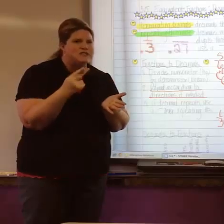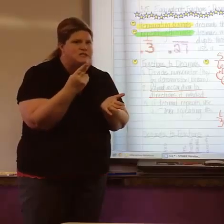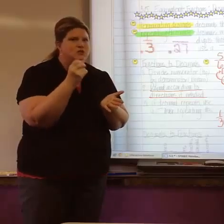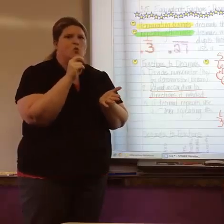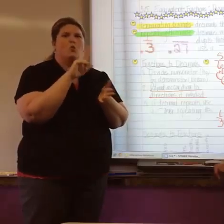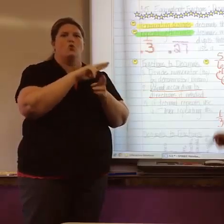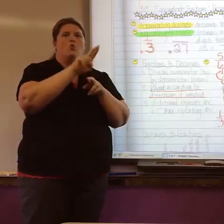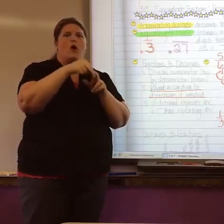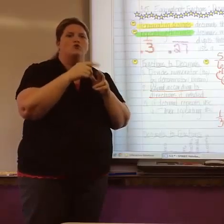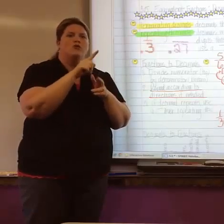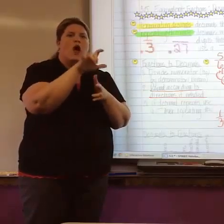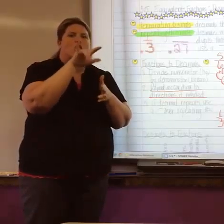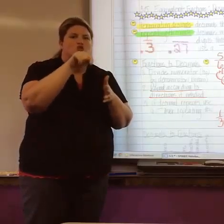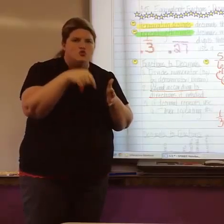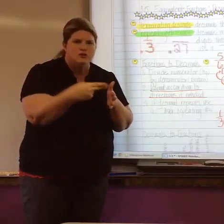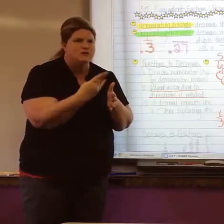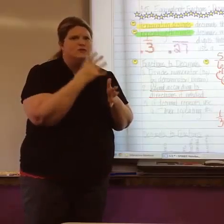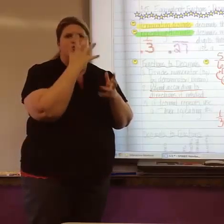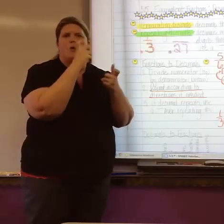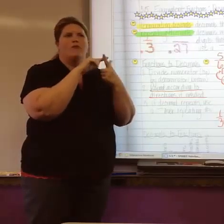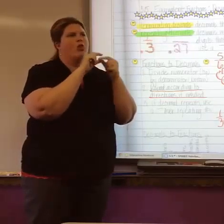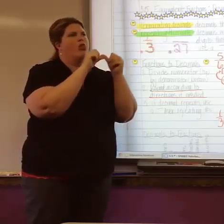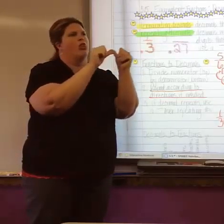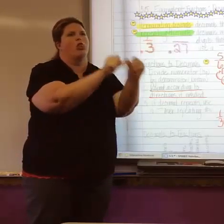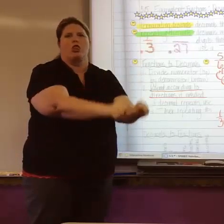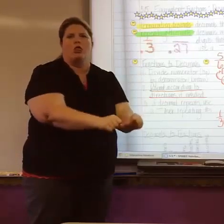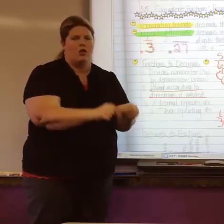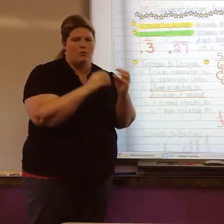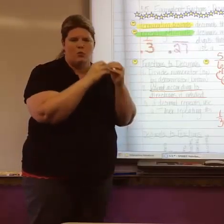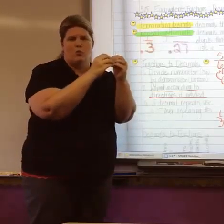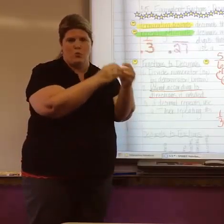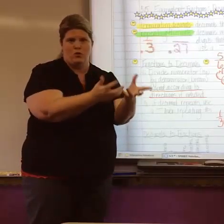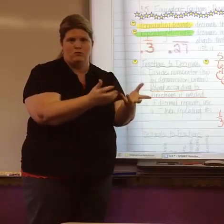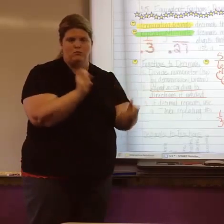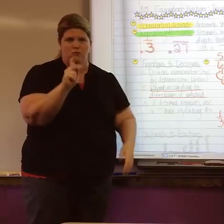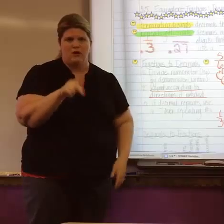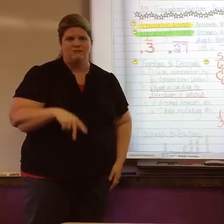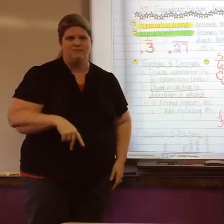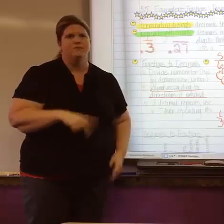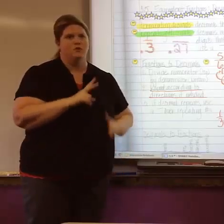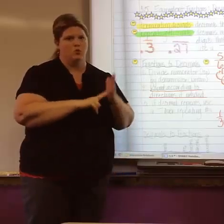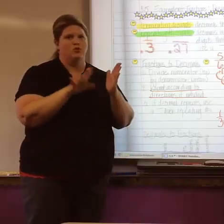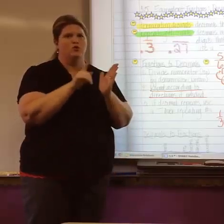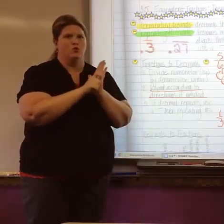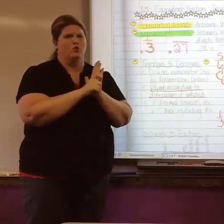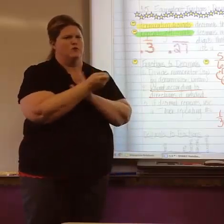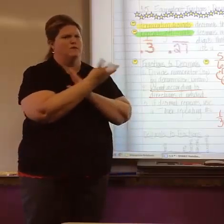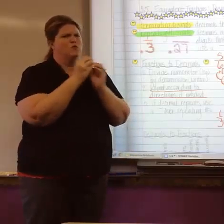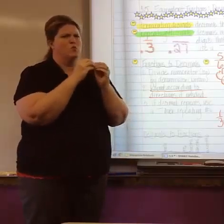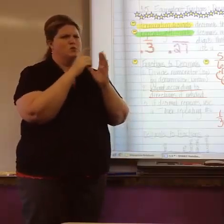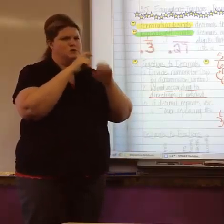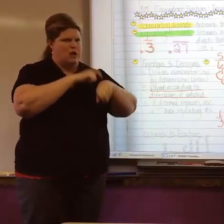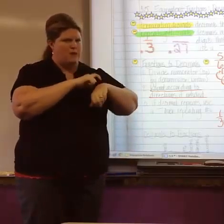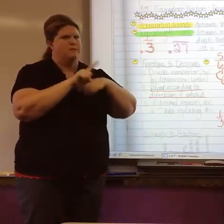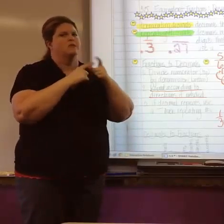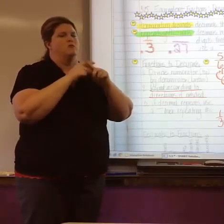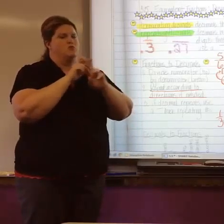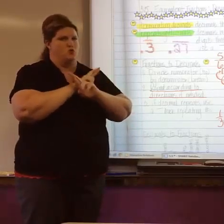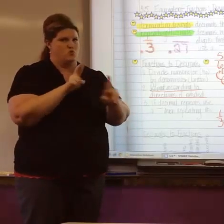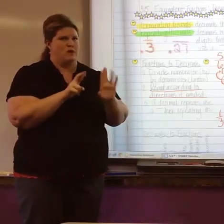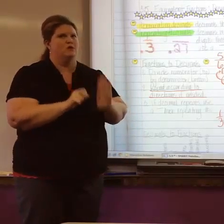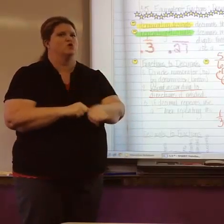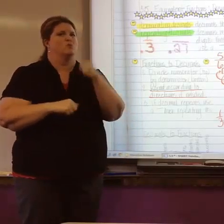the hundreds, which means you don't need to keep going on forever and ever. All right? Read through your notes a couple more times. Then when you're ready, turn